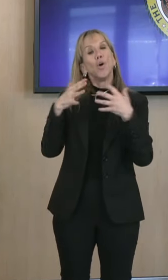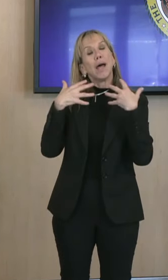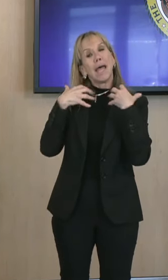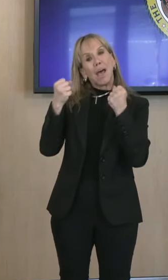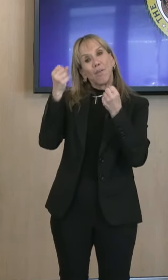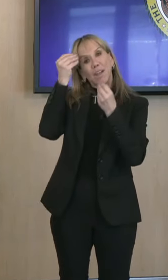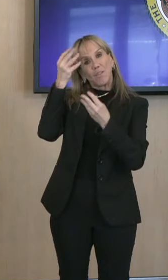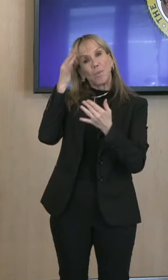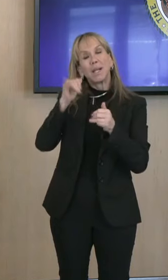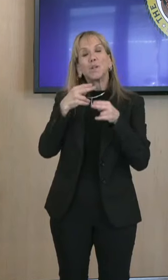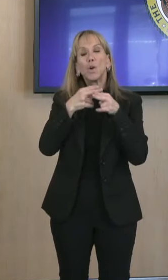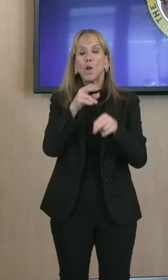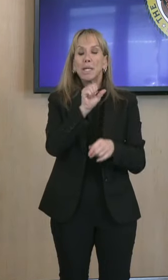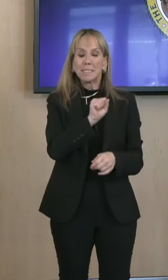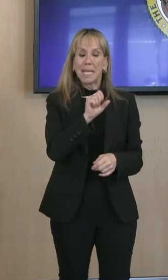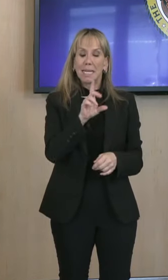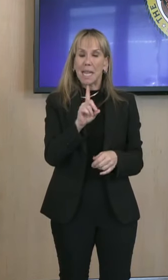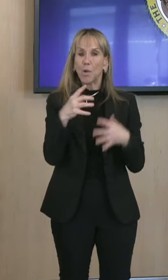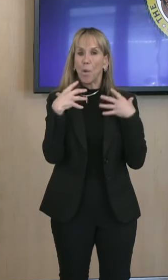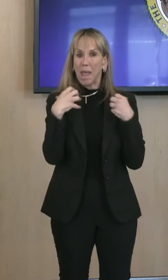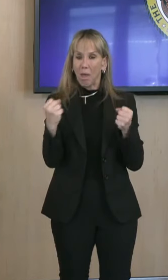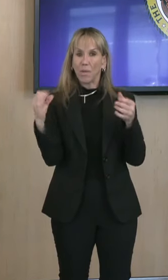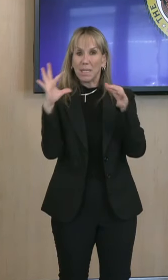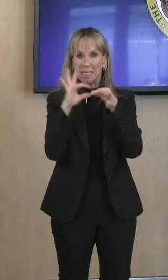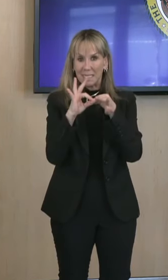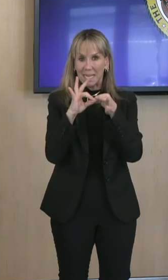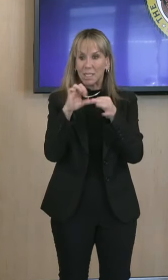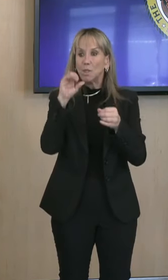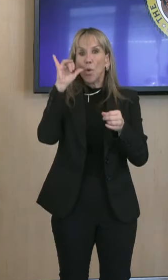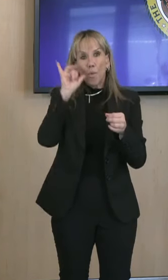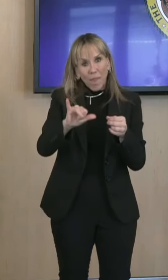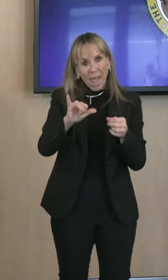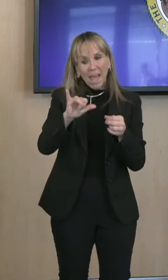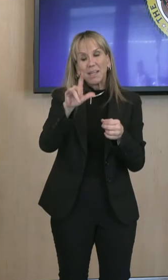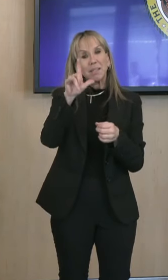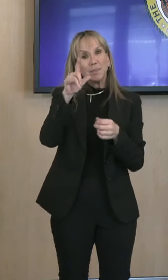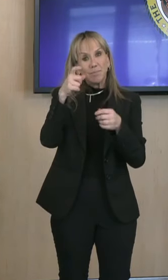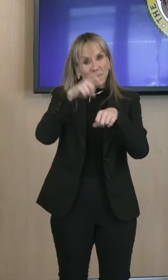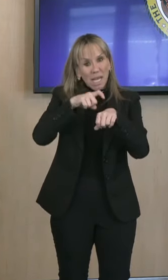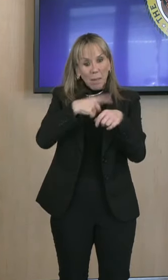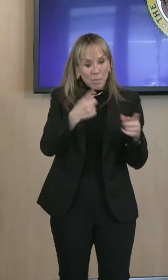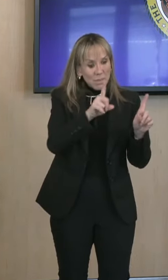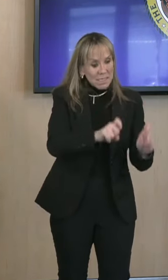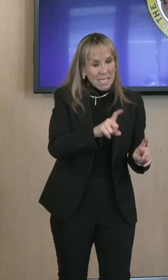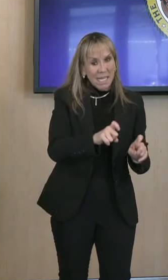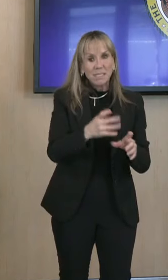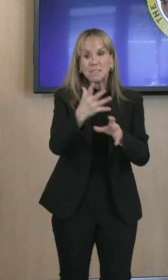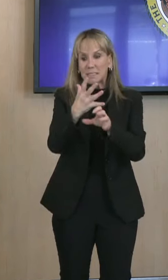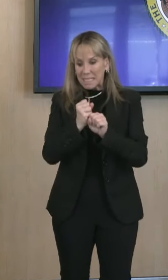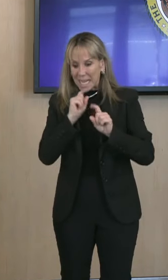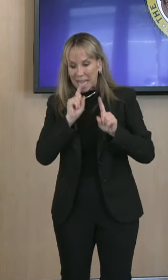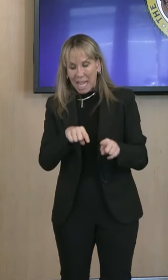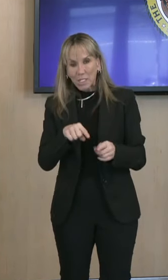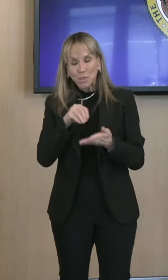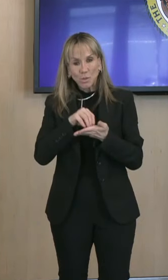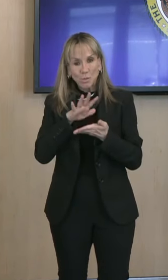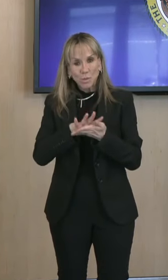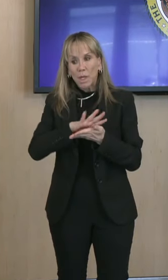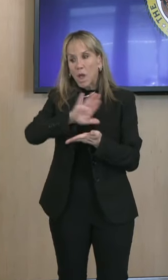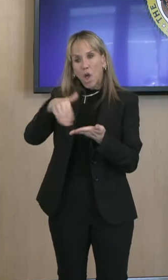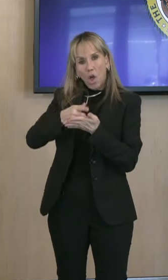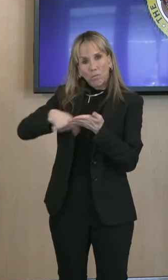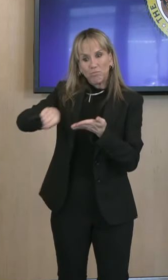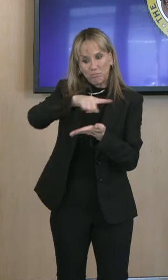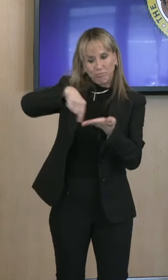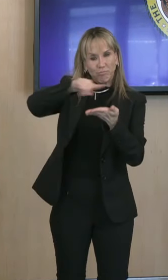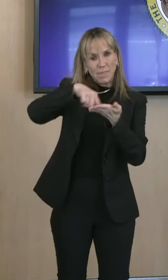Diego Health Connect, for those lab results to be communicated between different facilities. So I am confidently able